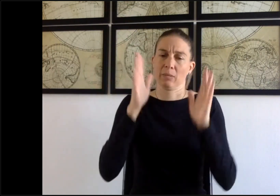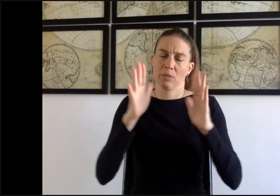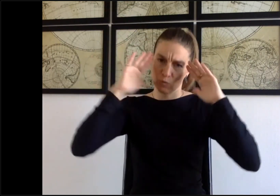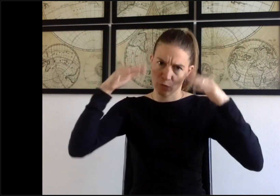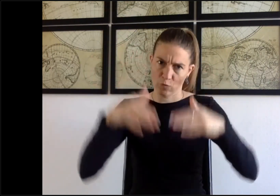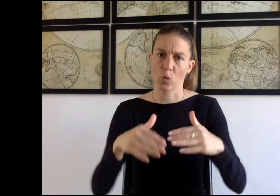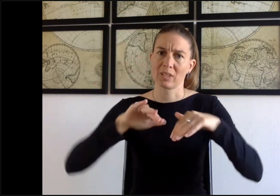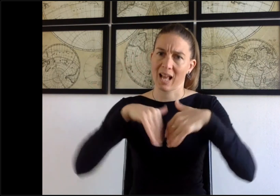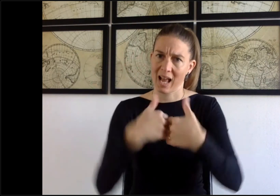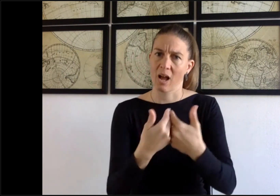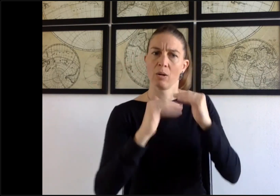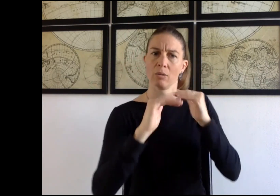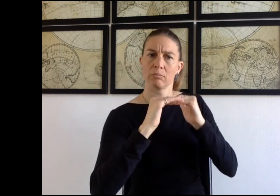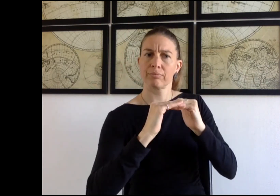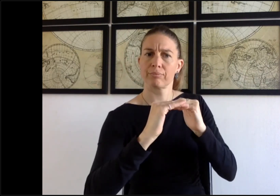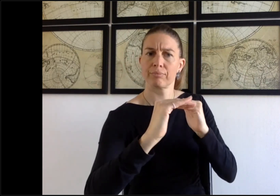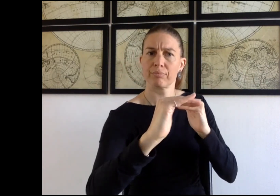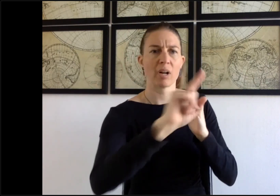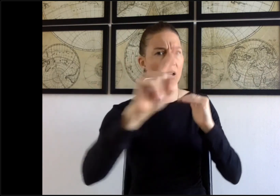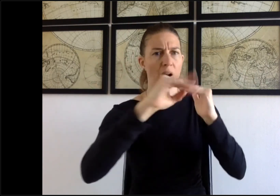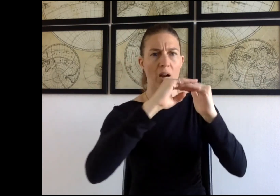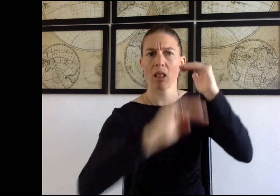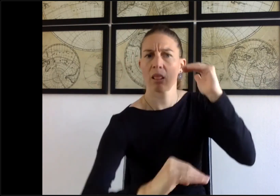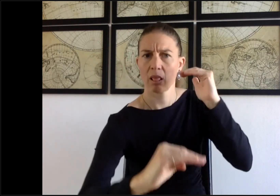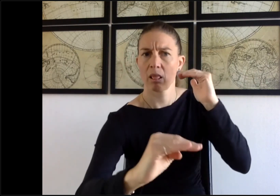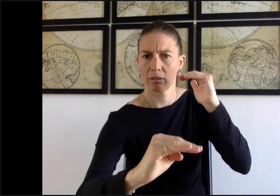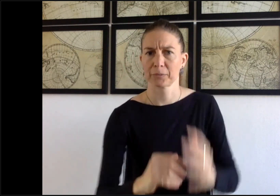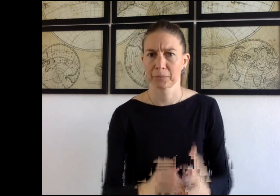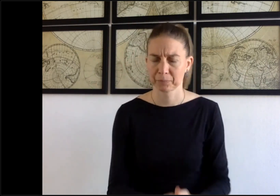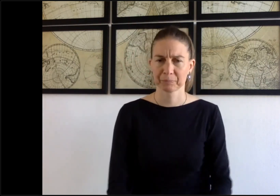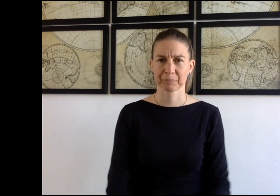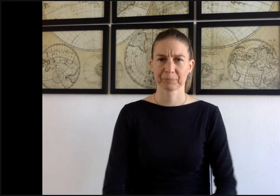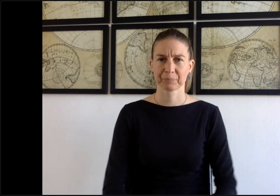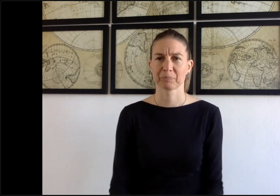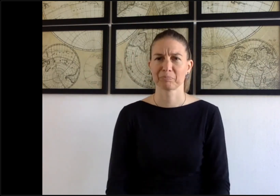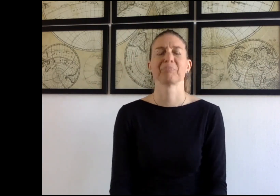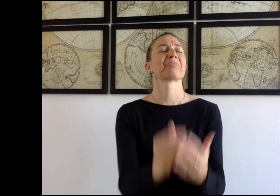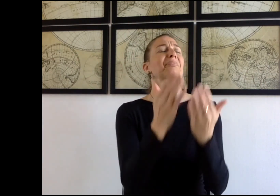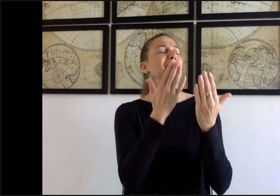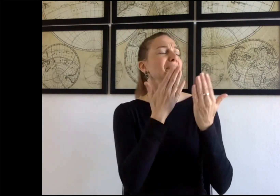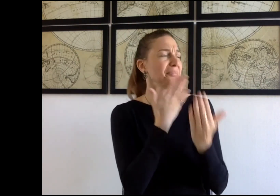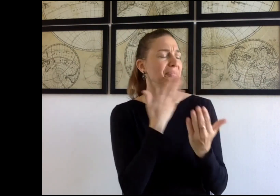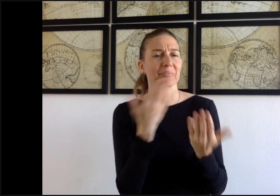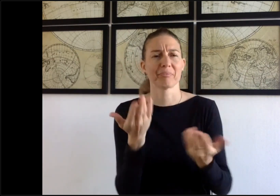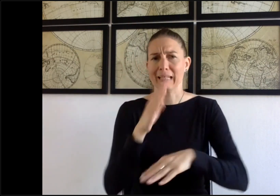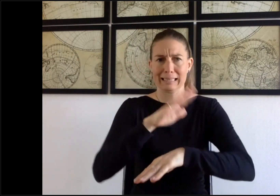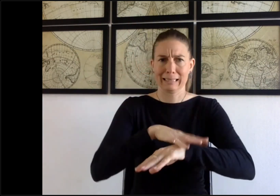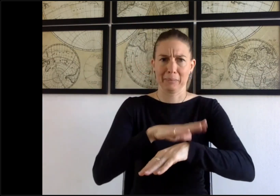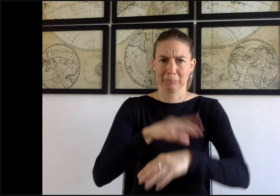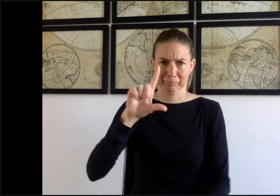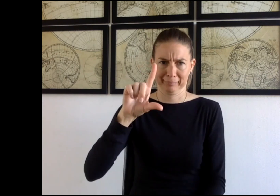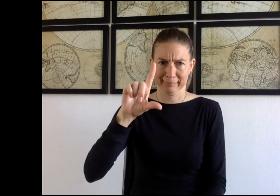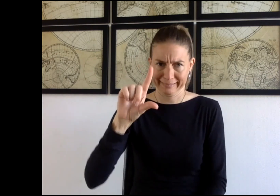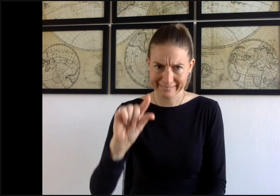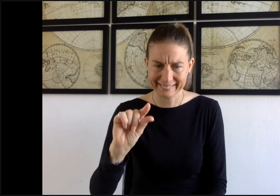Thank you very much. So we don't have much time left. What I'm going to do now is hand straight over to my colleague Loredana, and she is going to